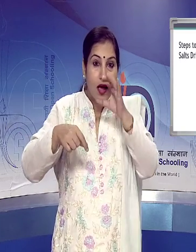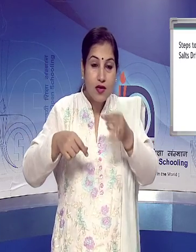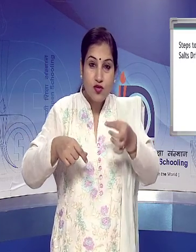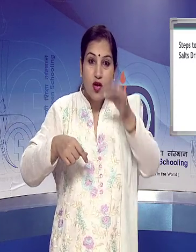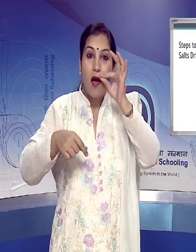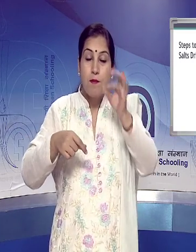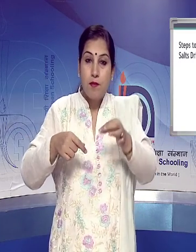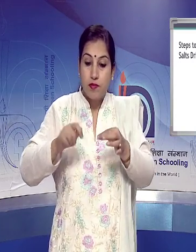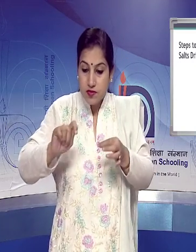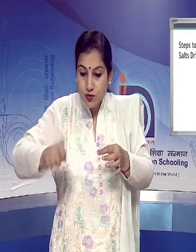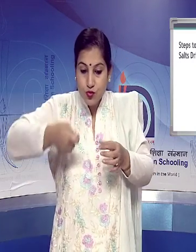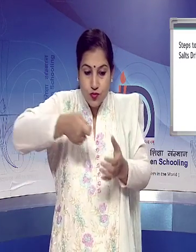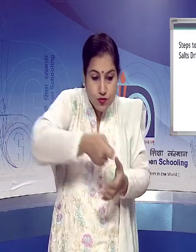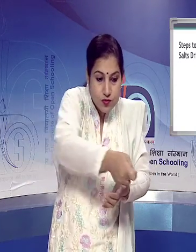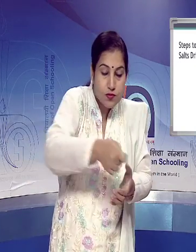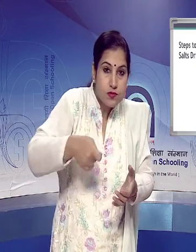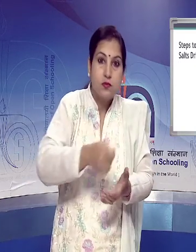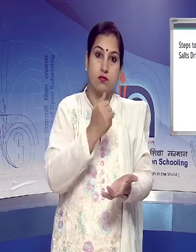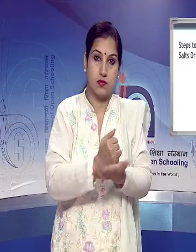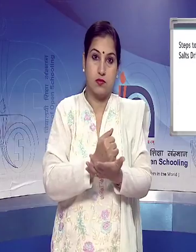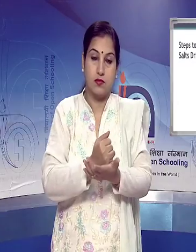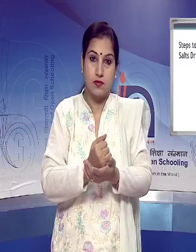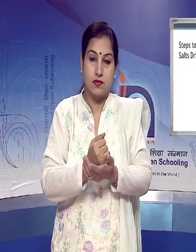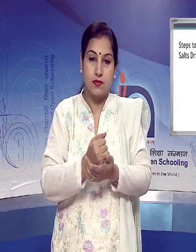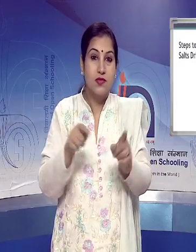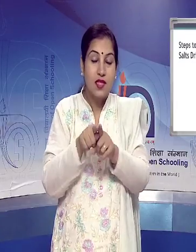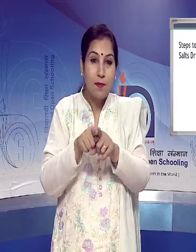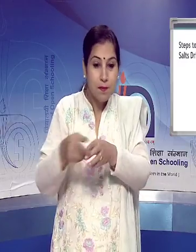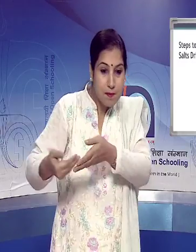spoon. Do not use a bottle.